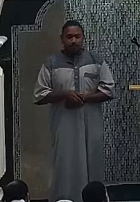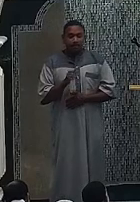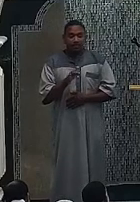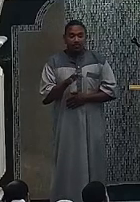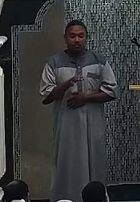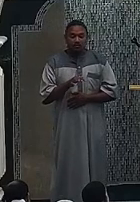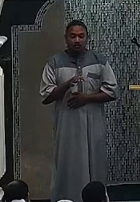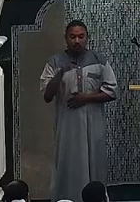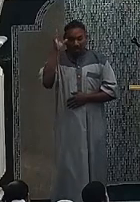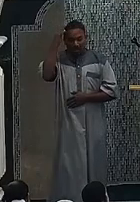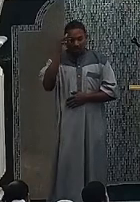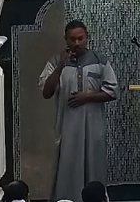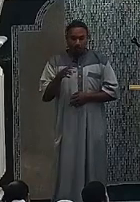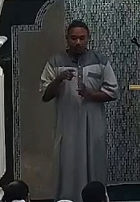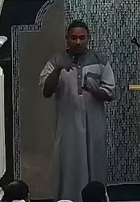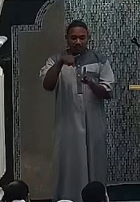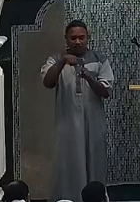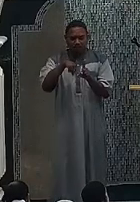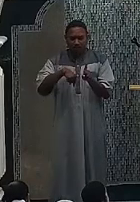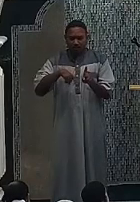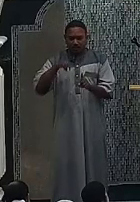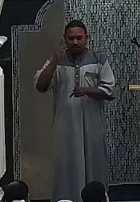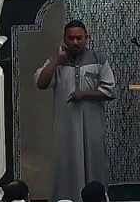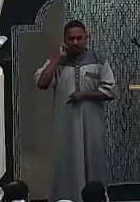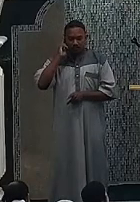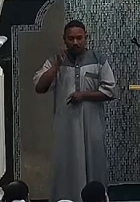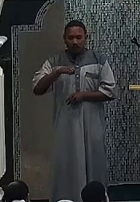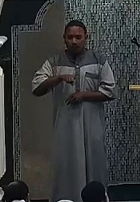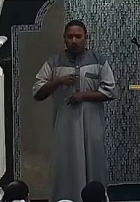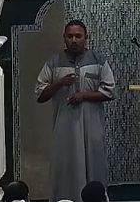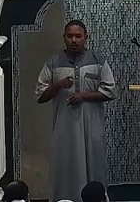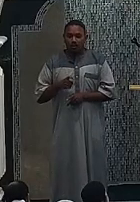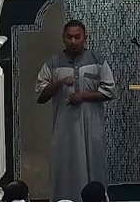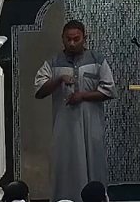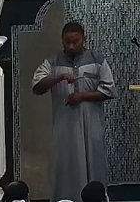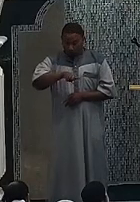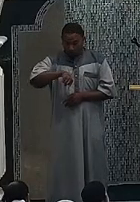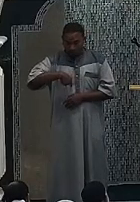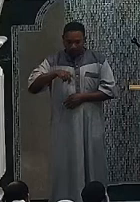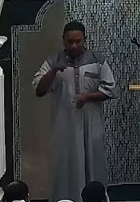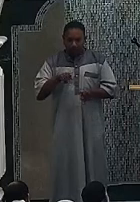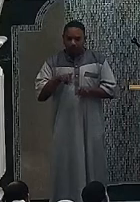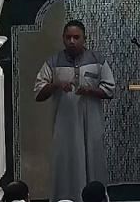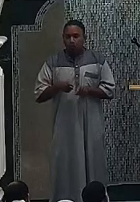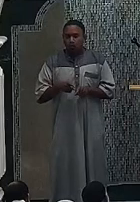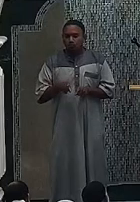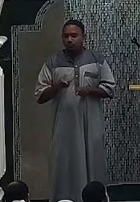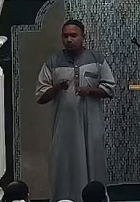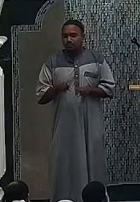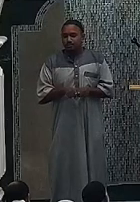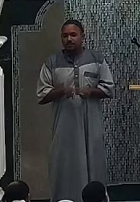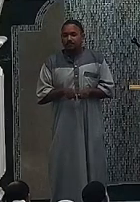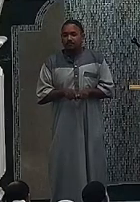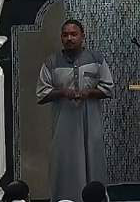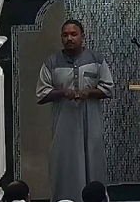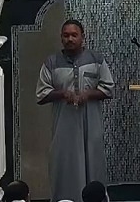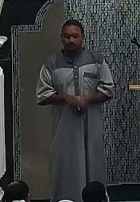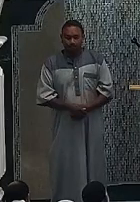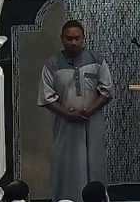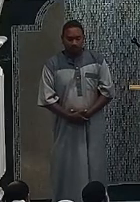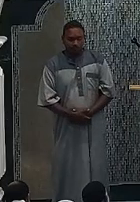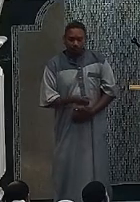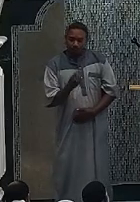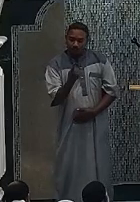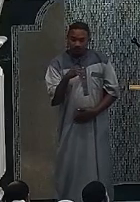aim to do this? First of all, we've been teaching the community sign language for the last 7 years